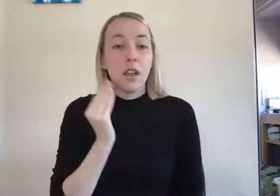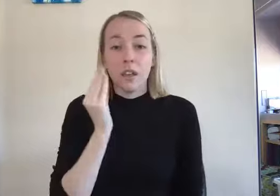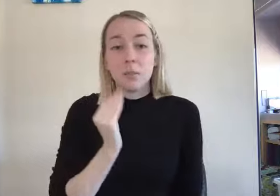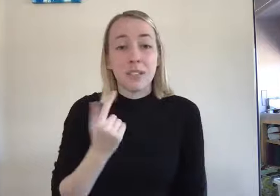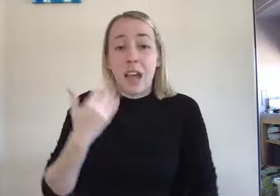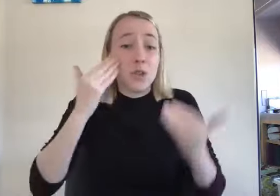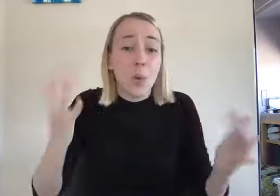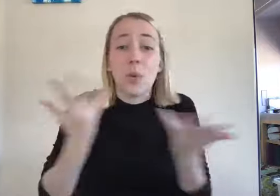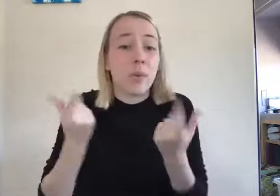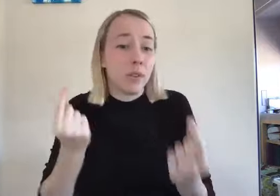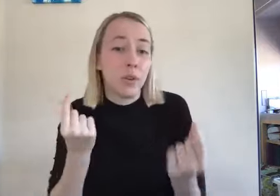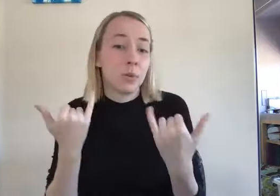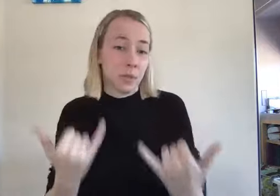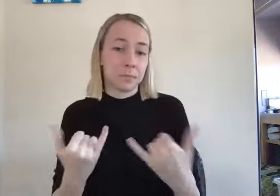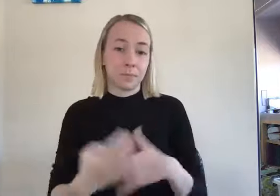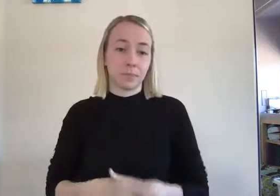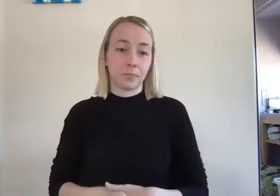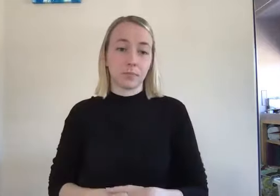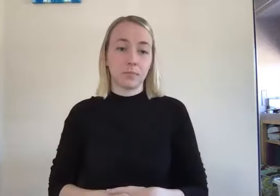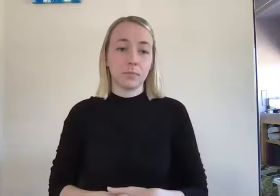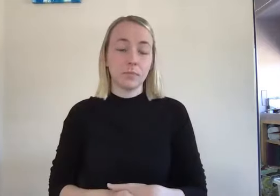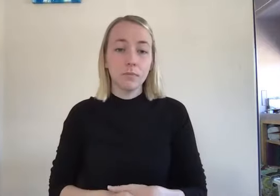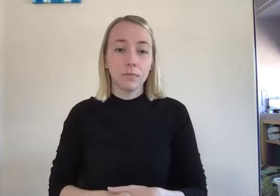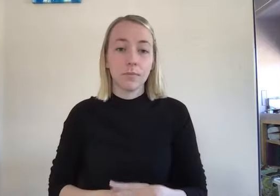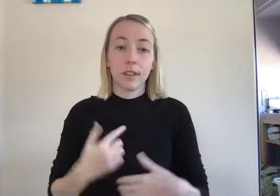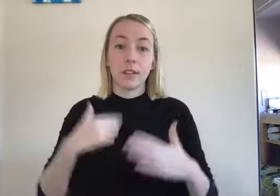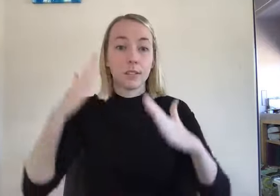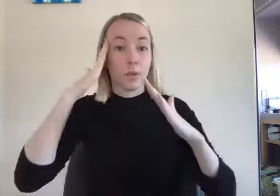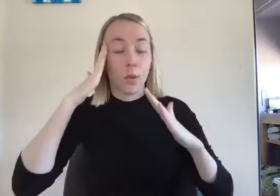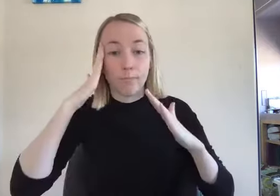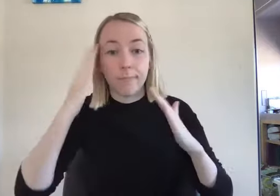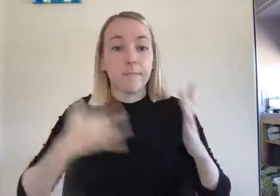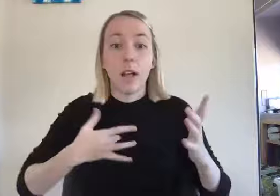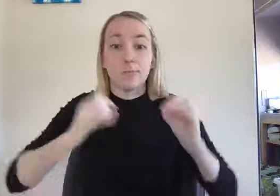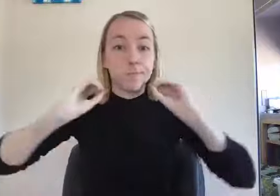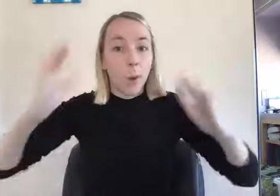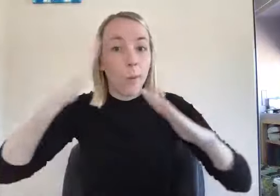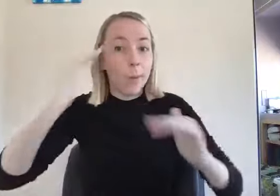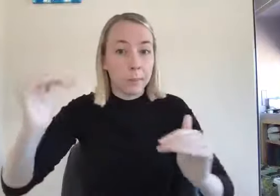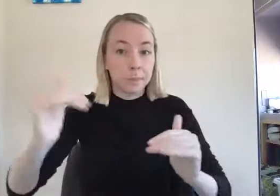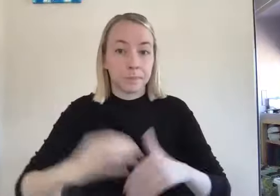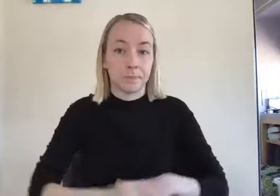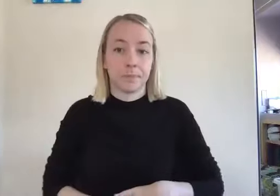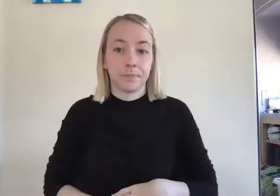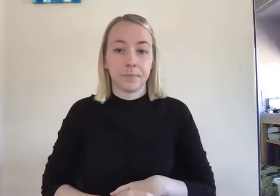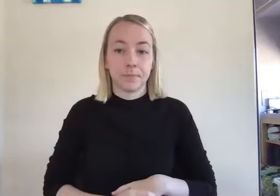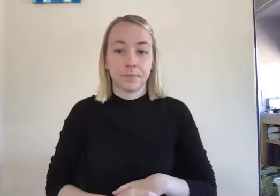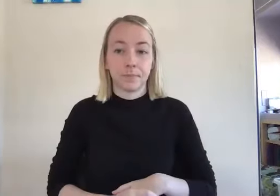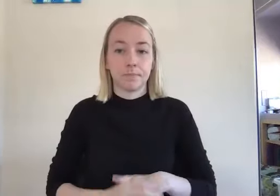where I didn't know what to do with myself. I just hopeless, absolutely hopeless. But I